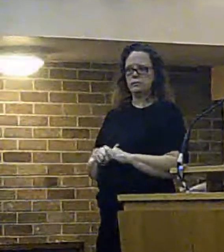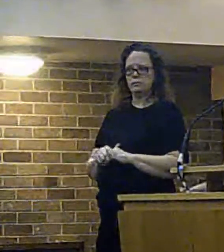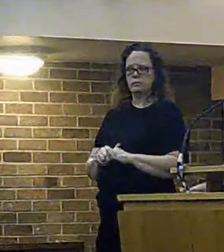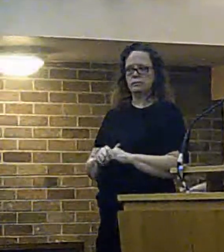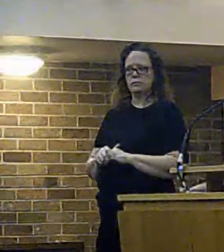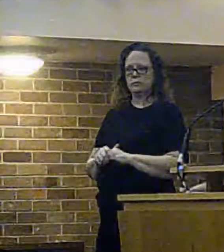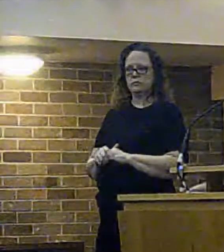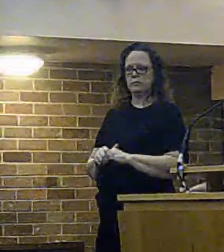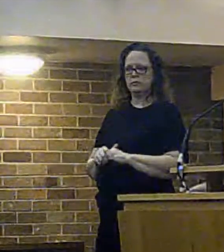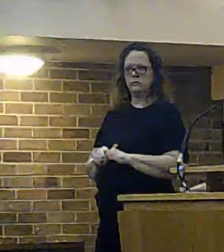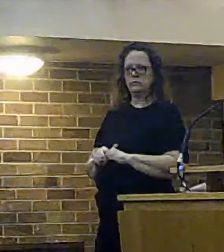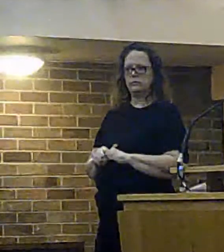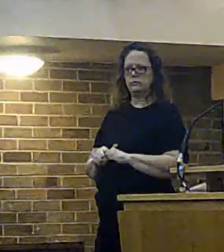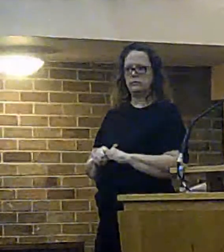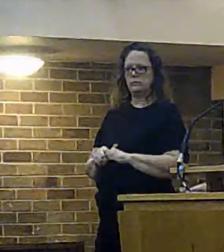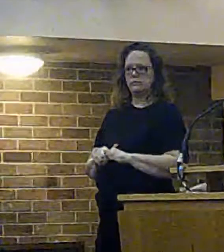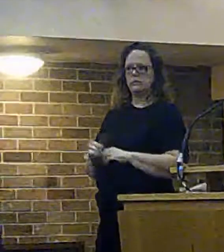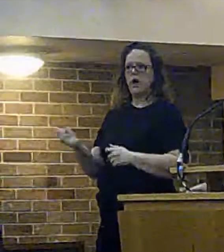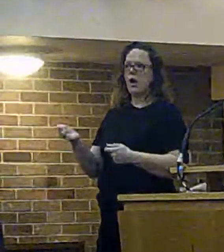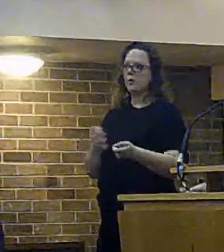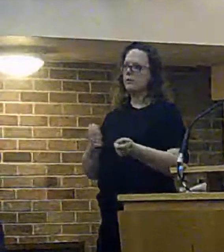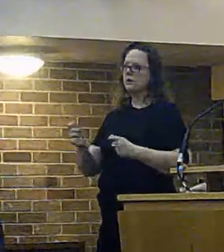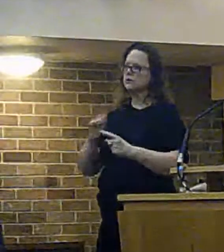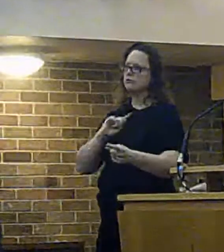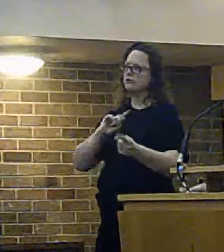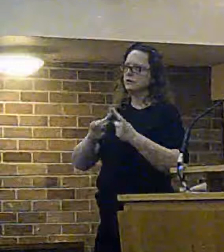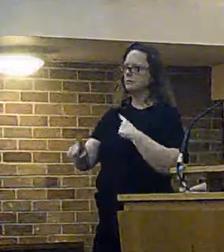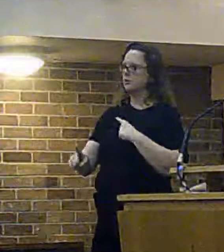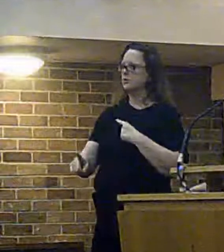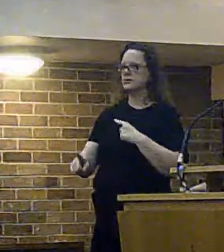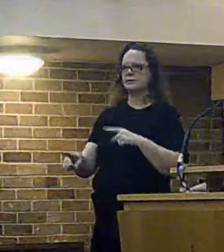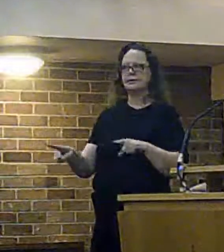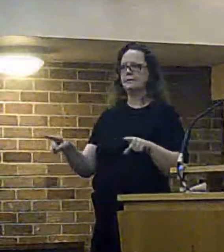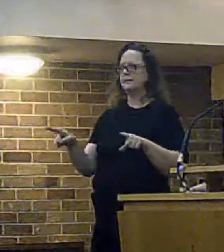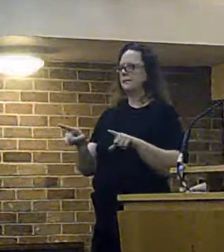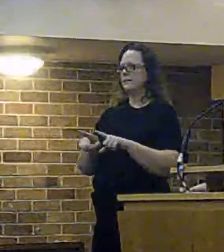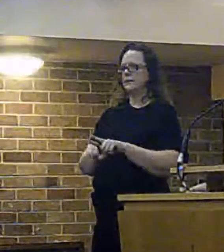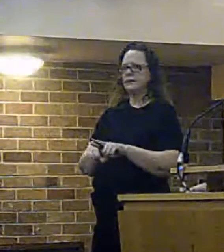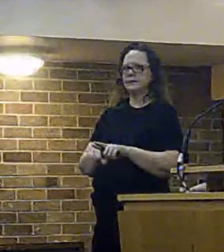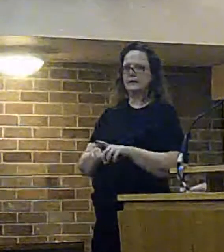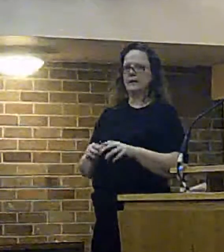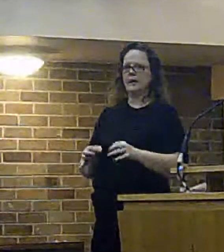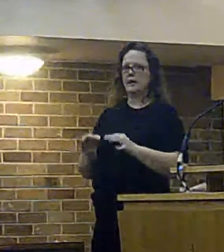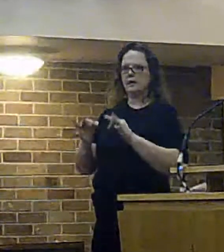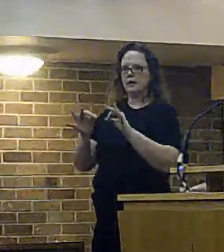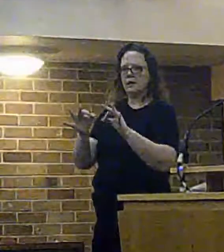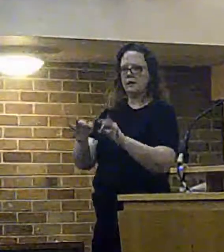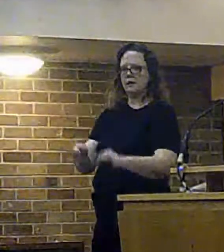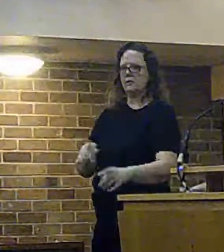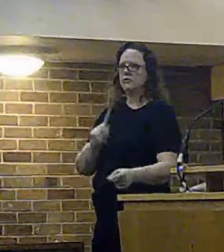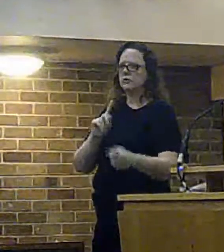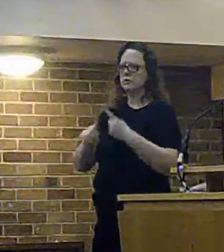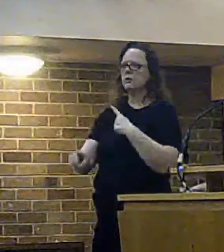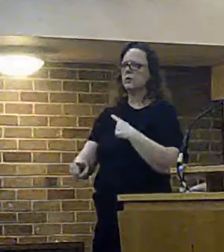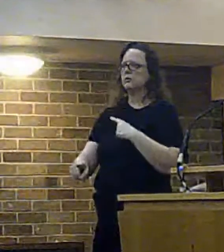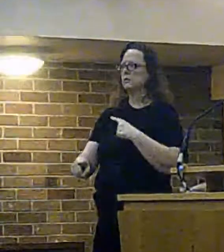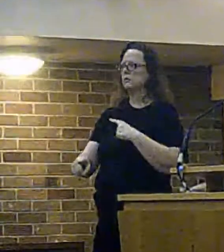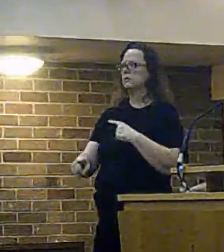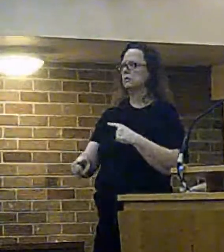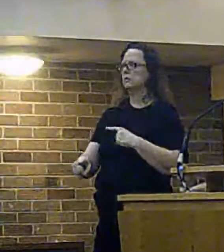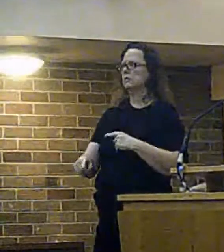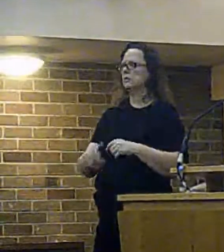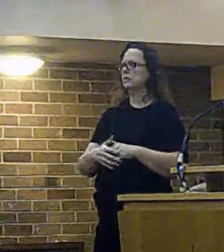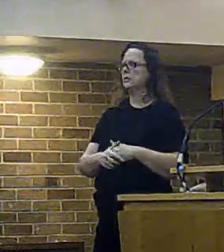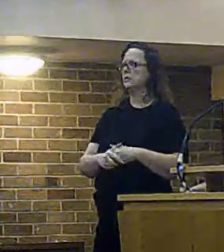From an operational response perspective, that does not give the same, the delay in response would be longer than from